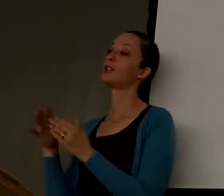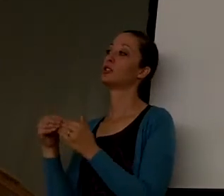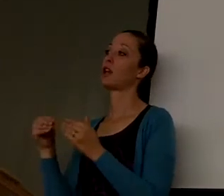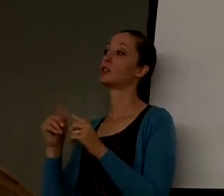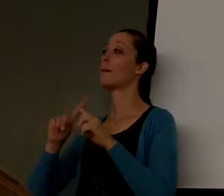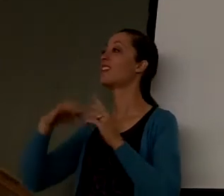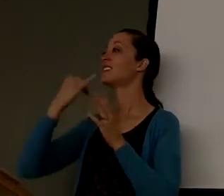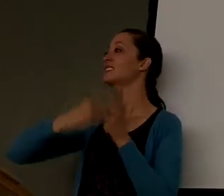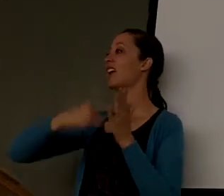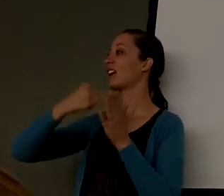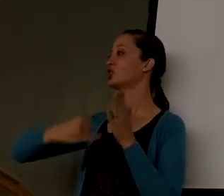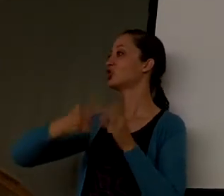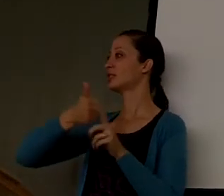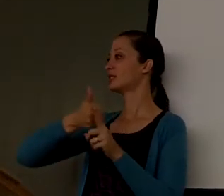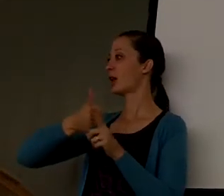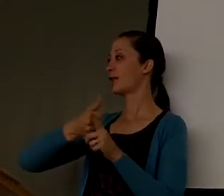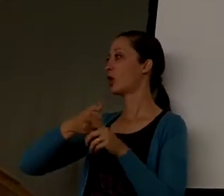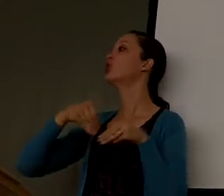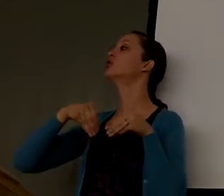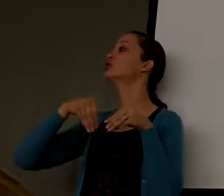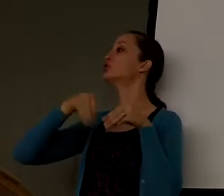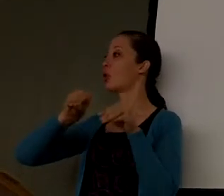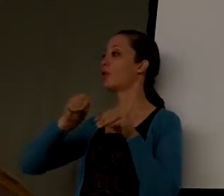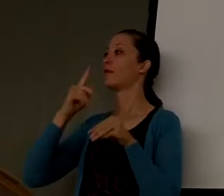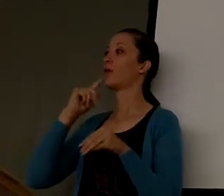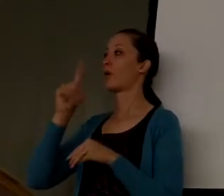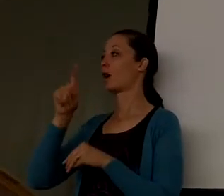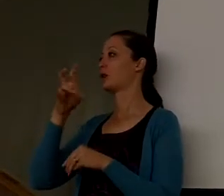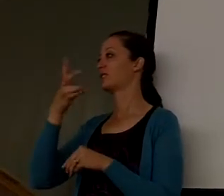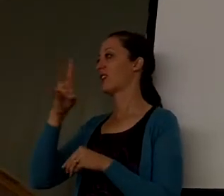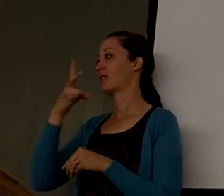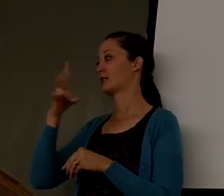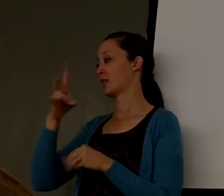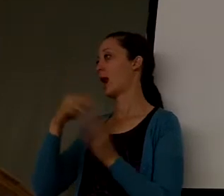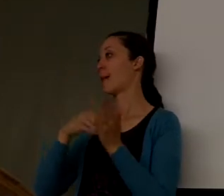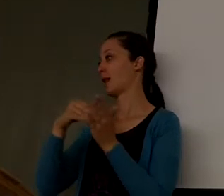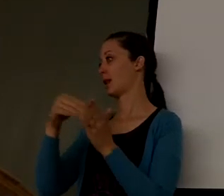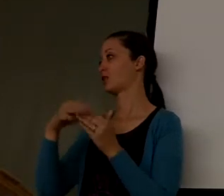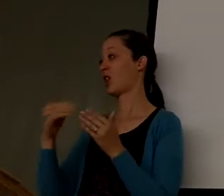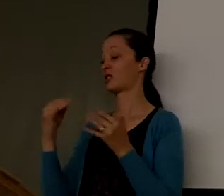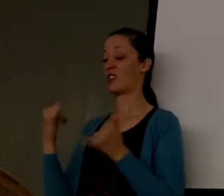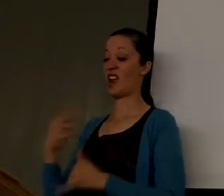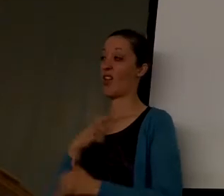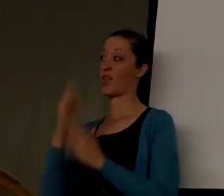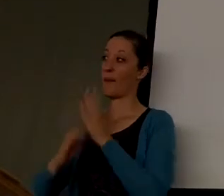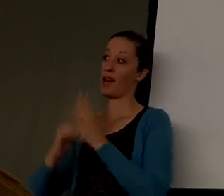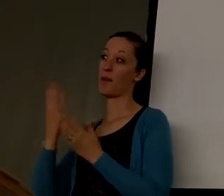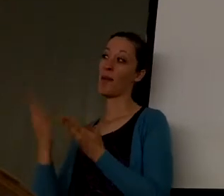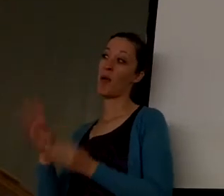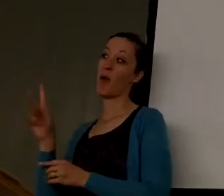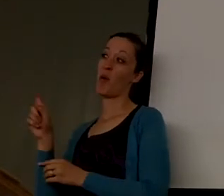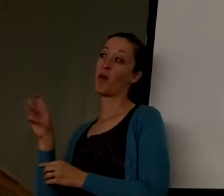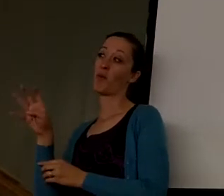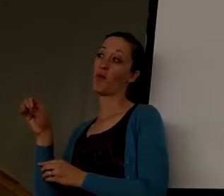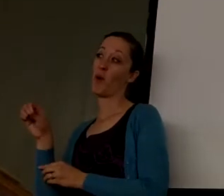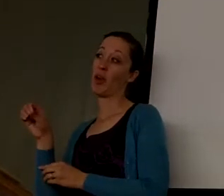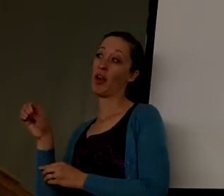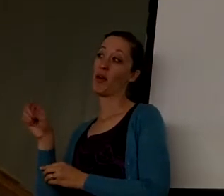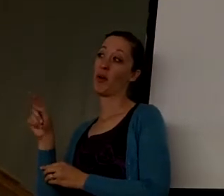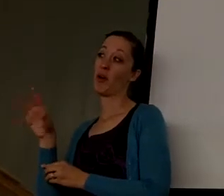of it sold for 117. So this has got to be somewhere now around 140 or $50 million if you could buy